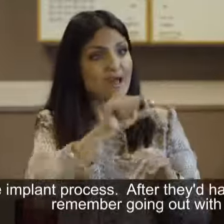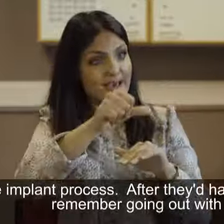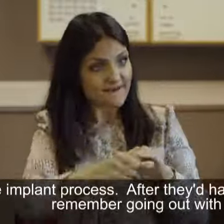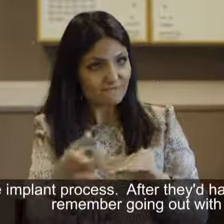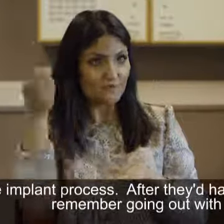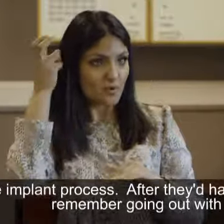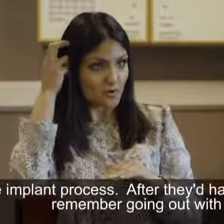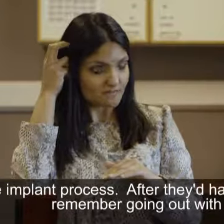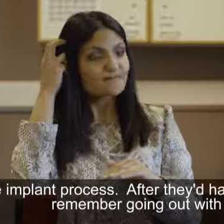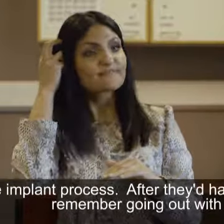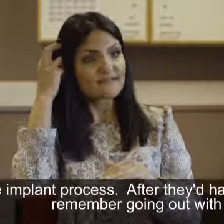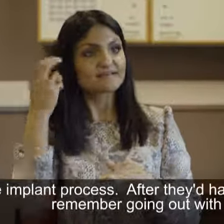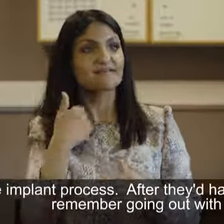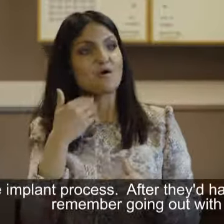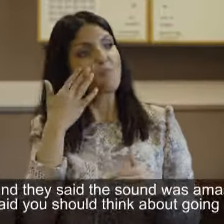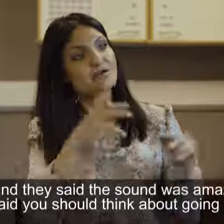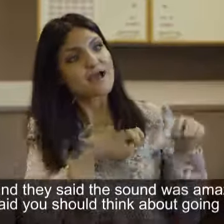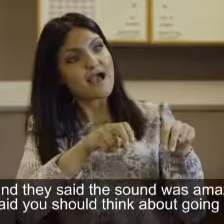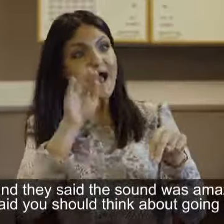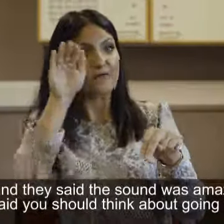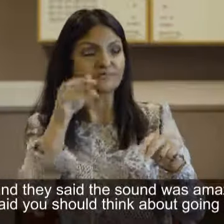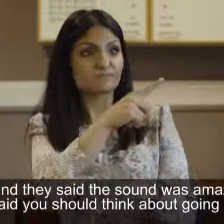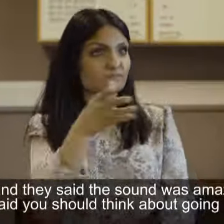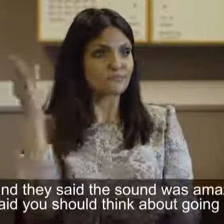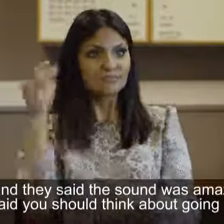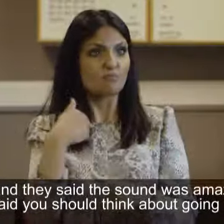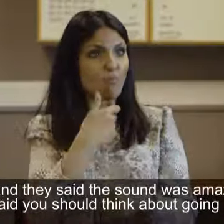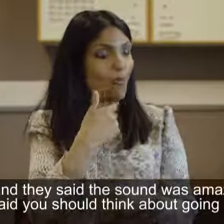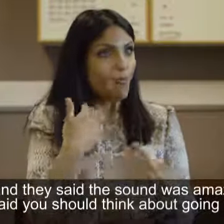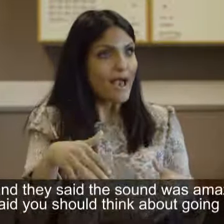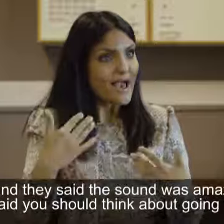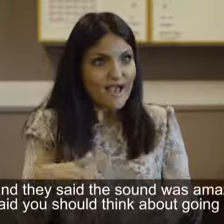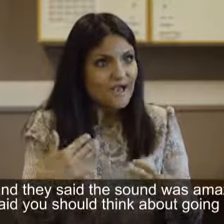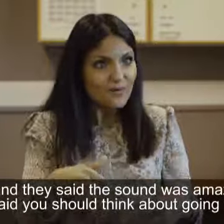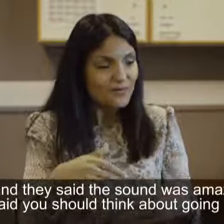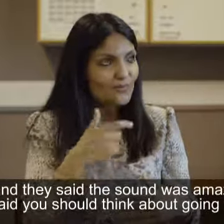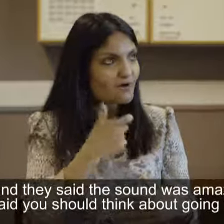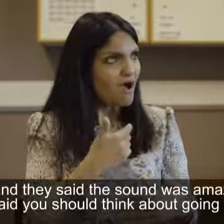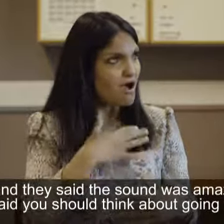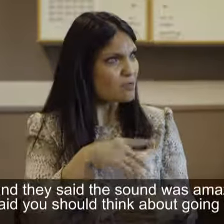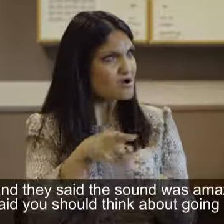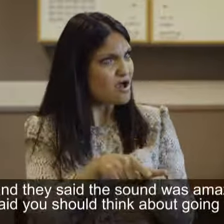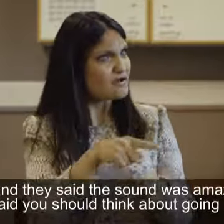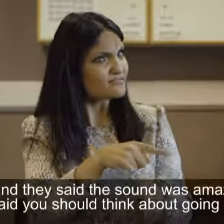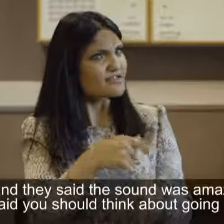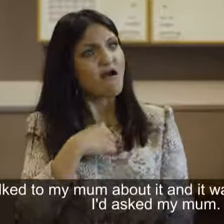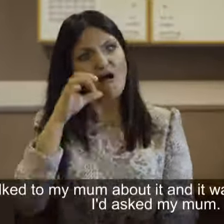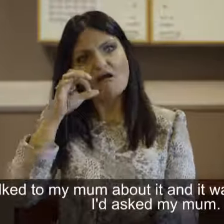the implant, I remember going out with them and they said that the sound was amazing, and they said, you should think about going